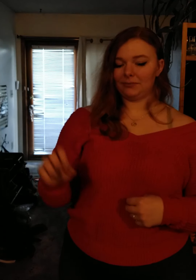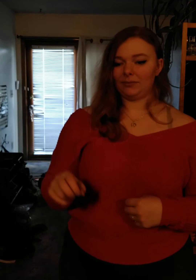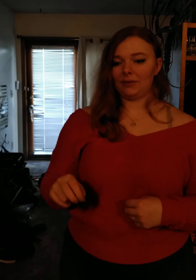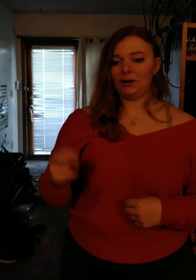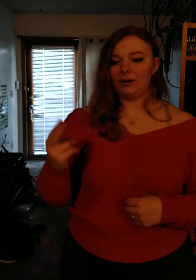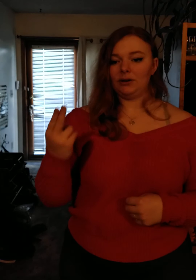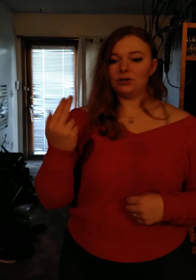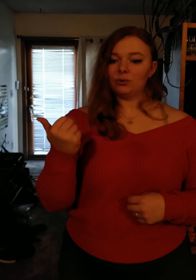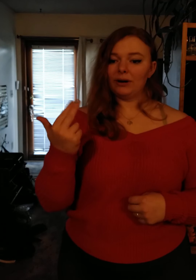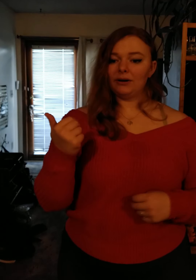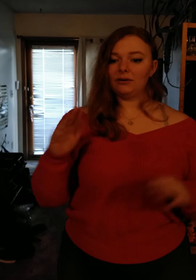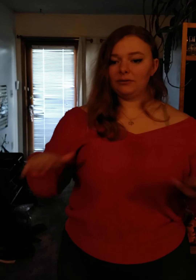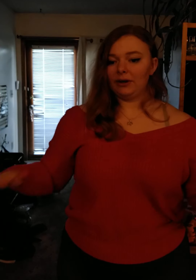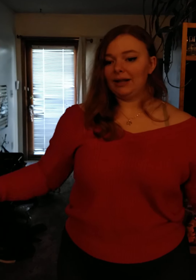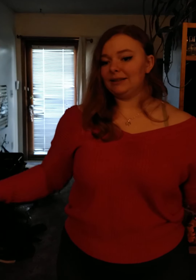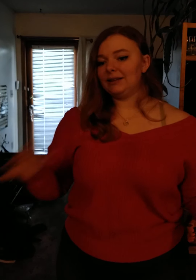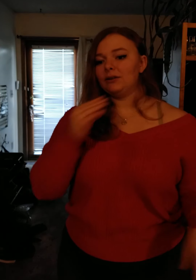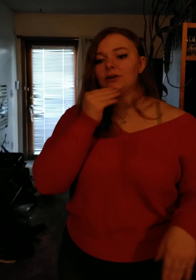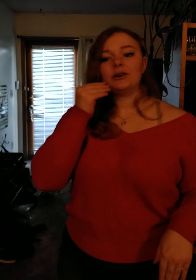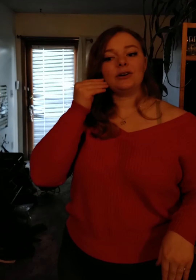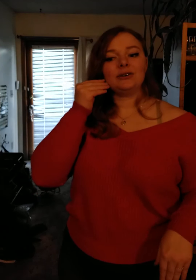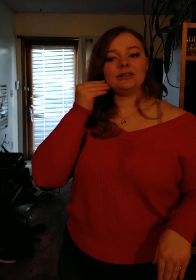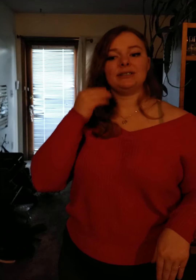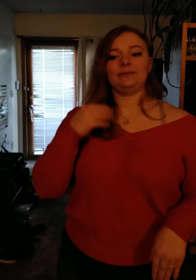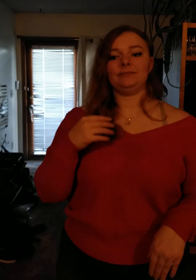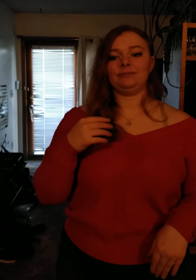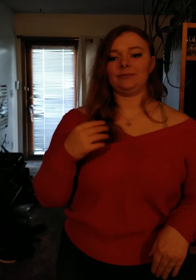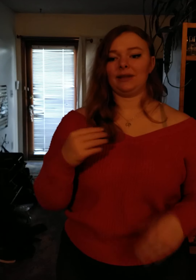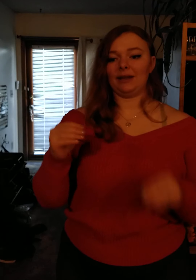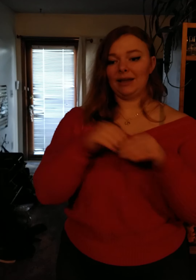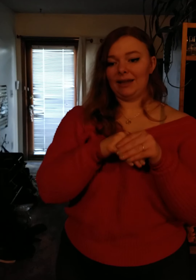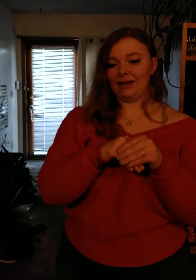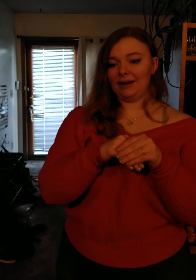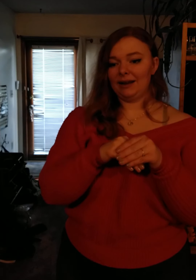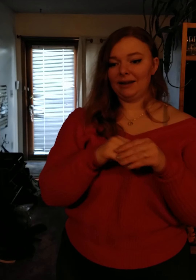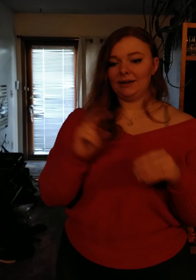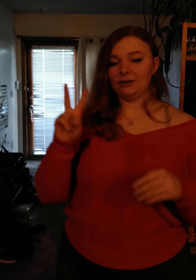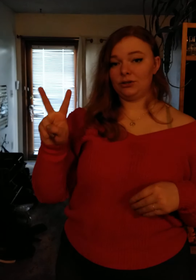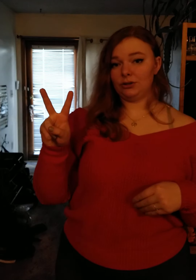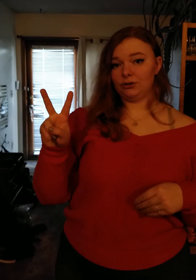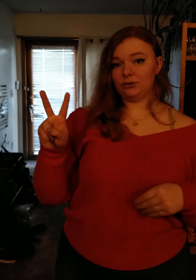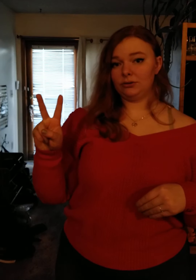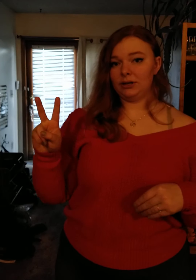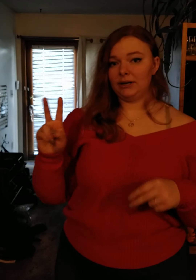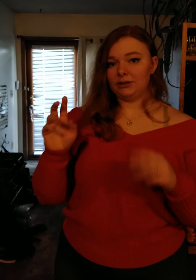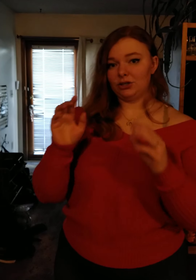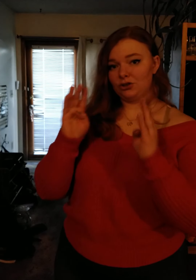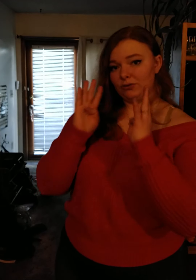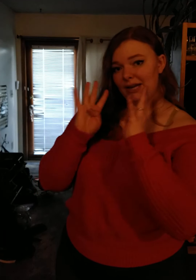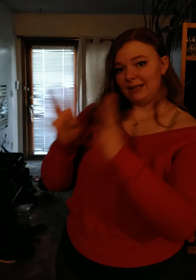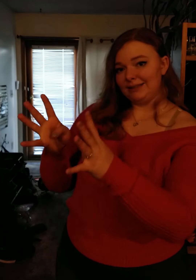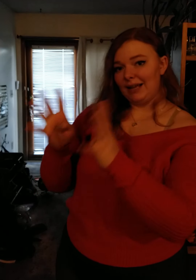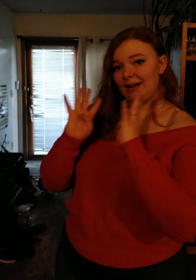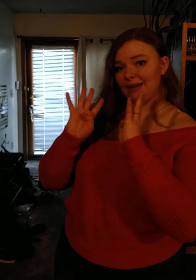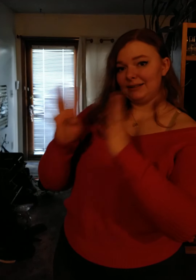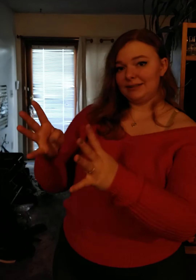12 little girls in two straight lines.